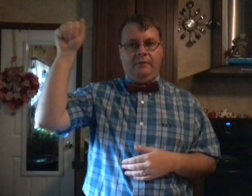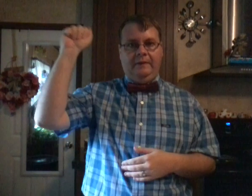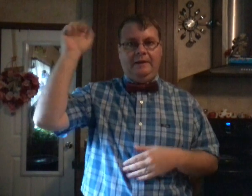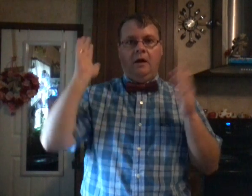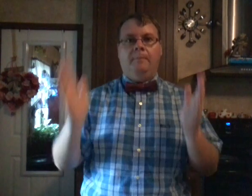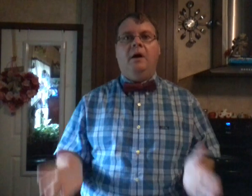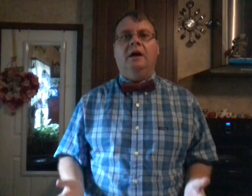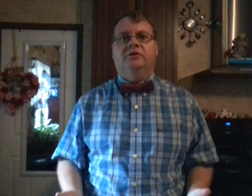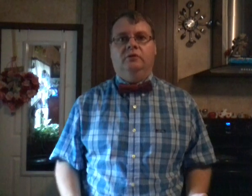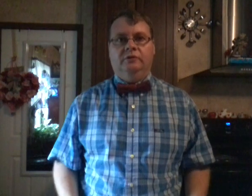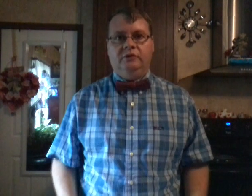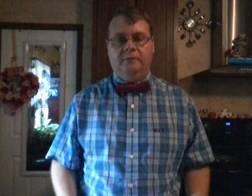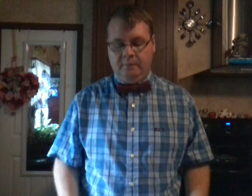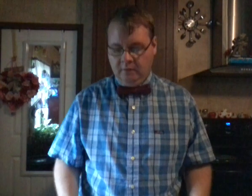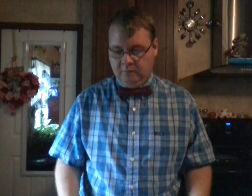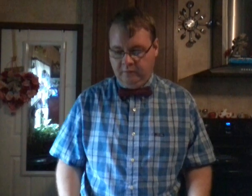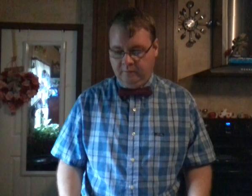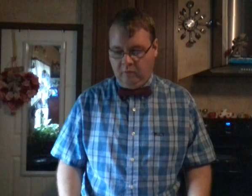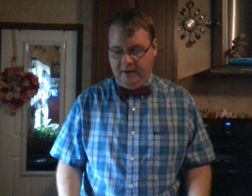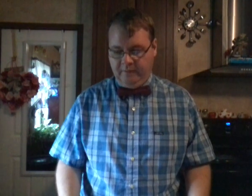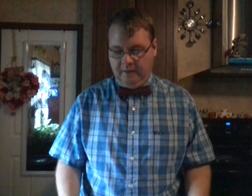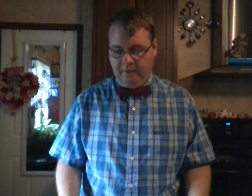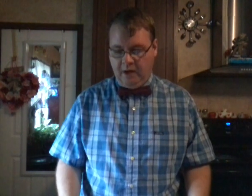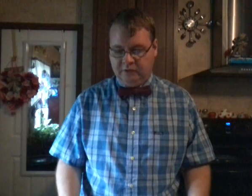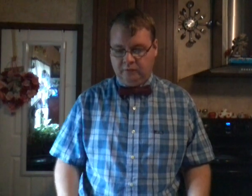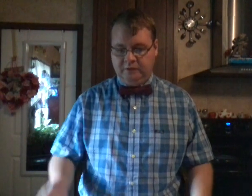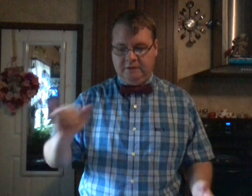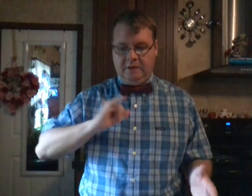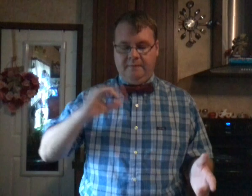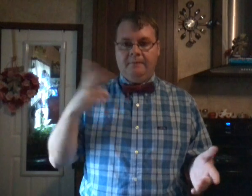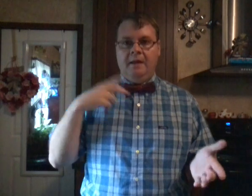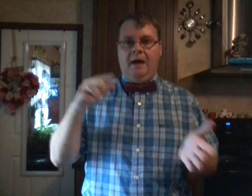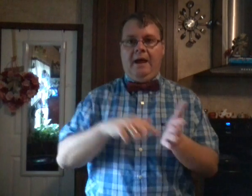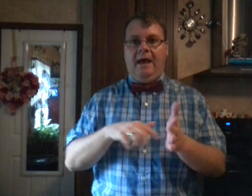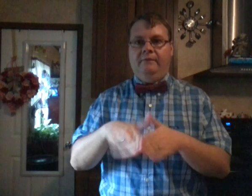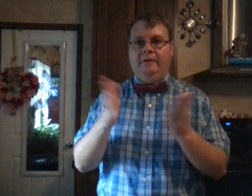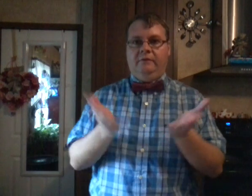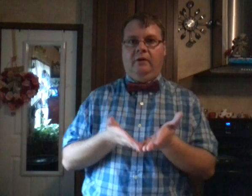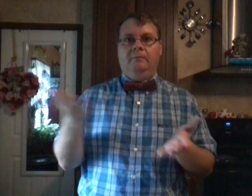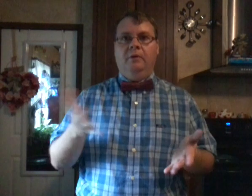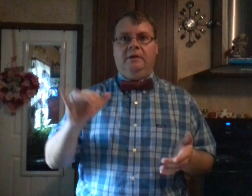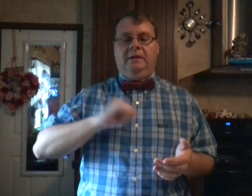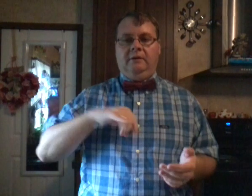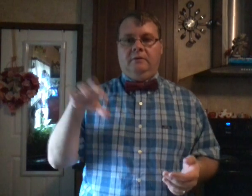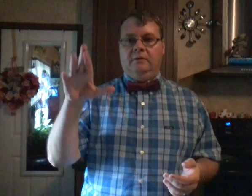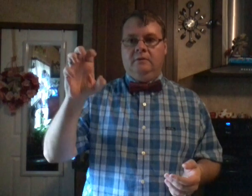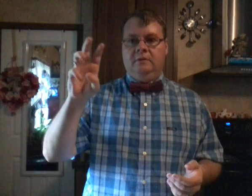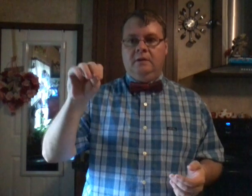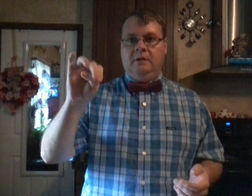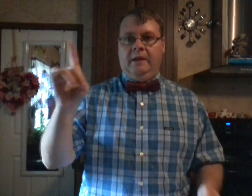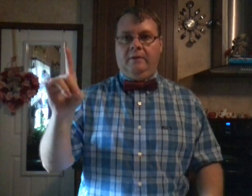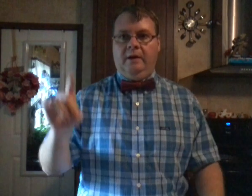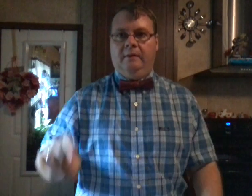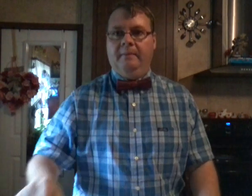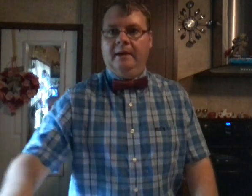the apostles. Read more about the apostles. As I have this book here that I recommend.